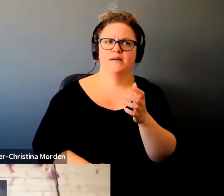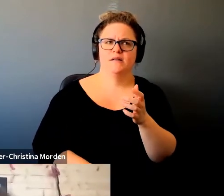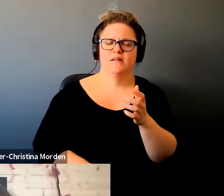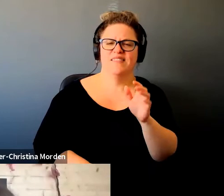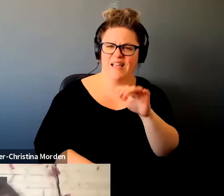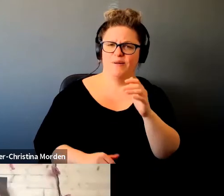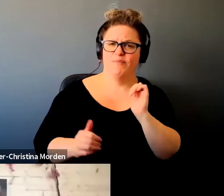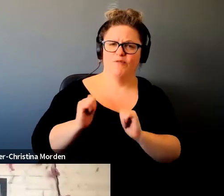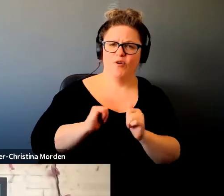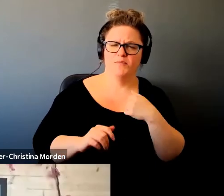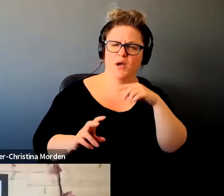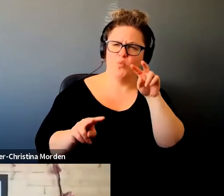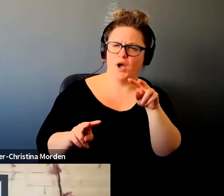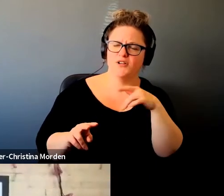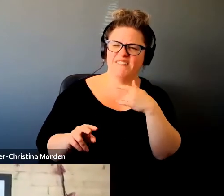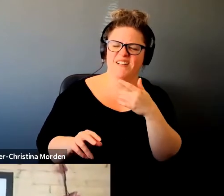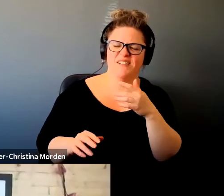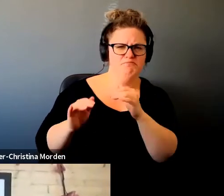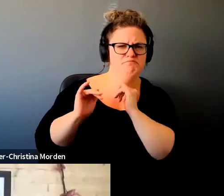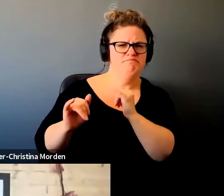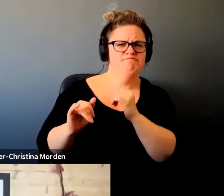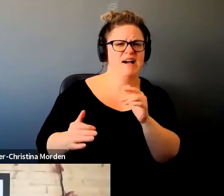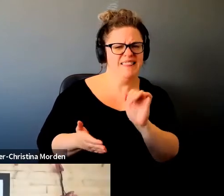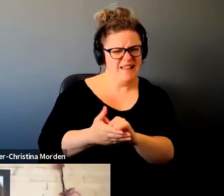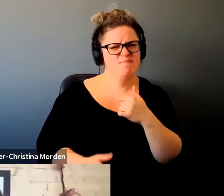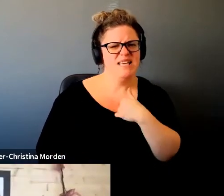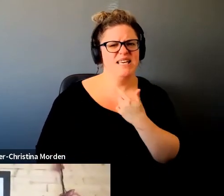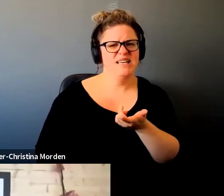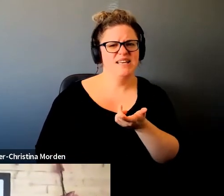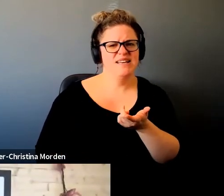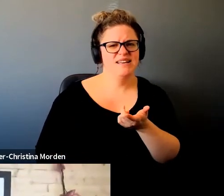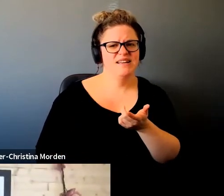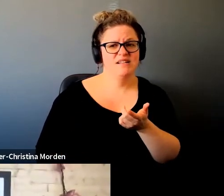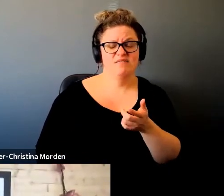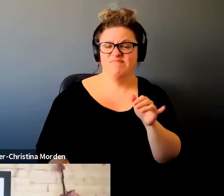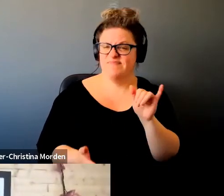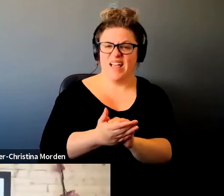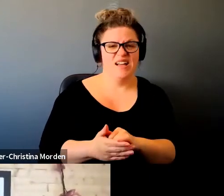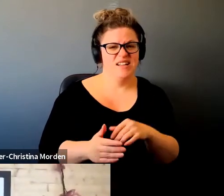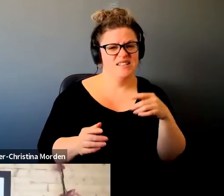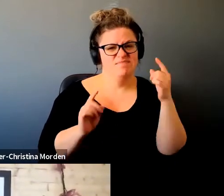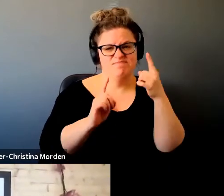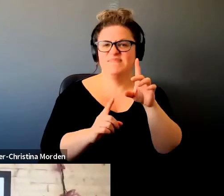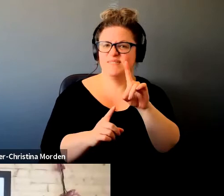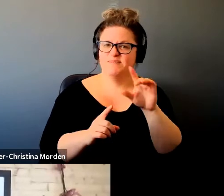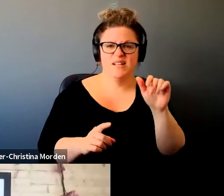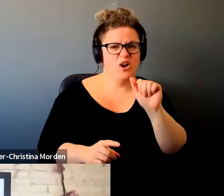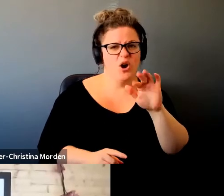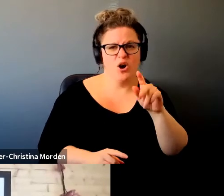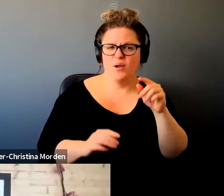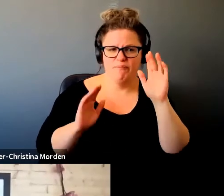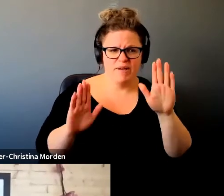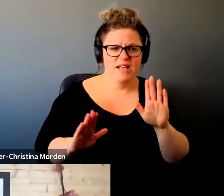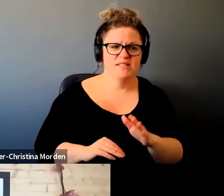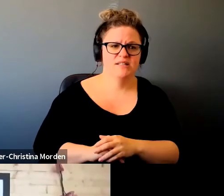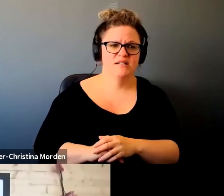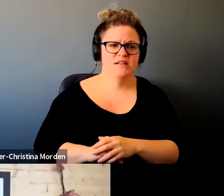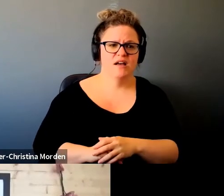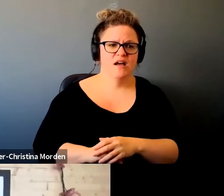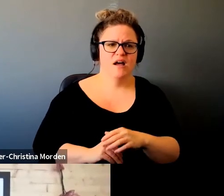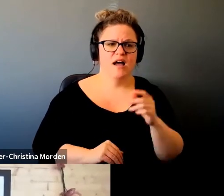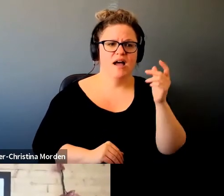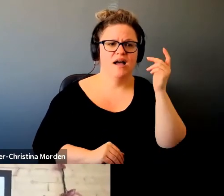myself on stage in a way. So, and for me, that's really what disability art is. So I thought it was amazing. We do have a question